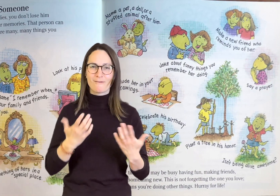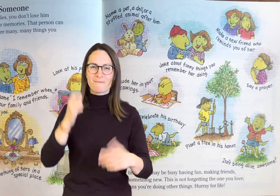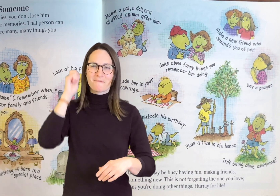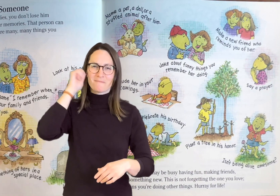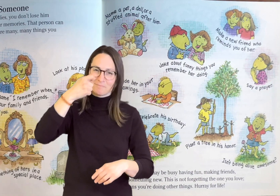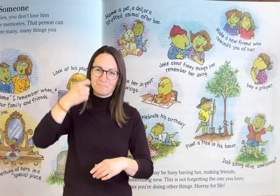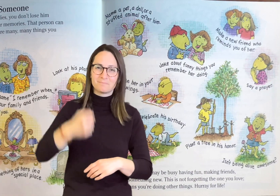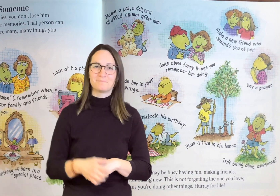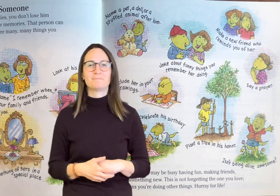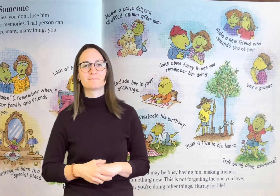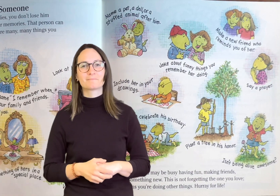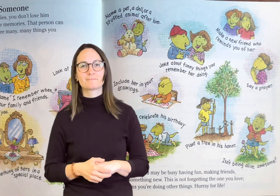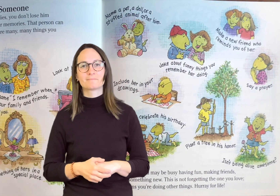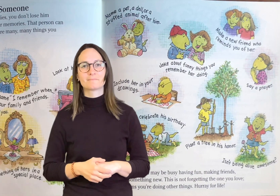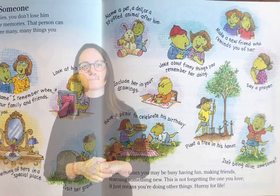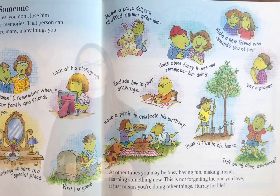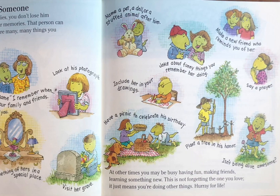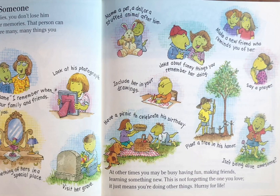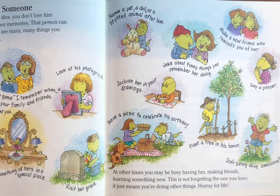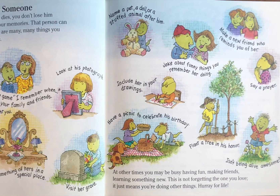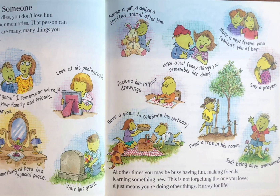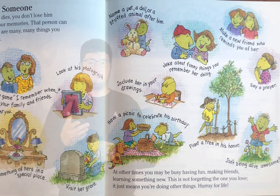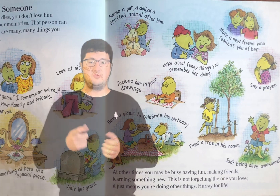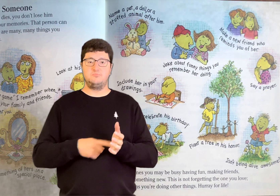Isn't being alive awesome?